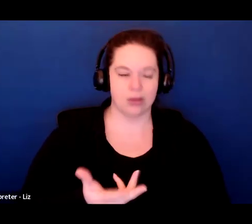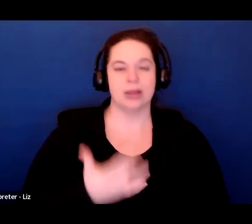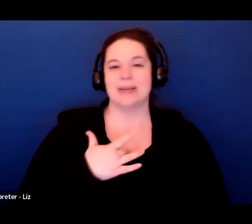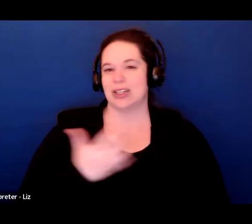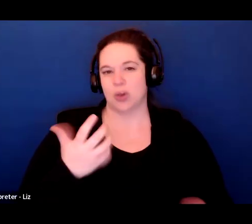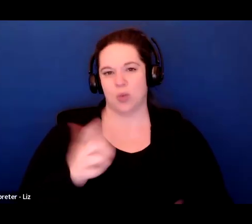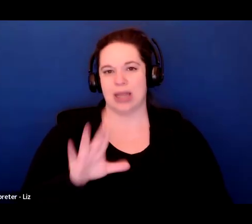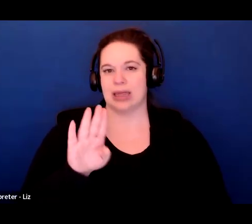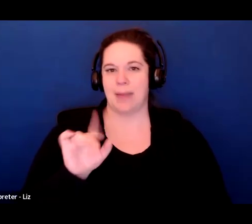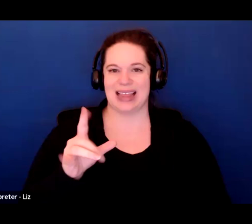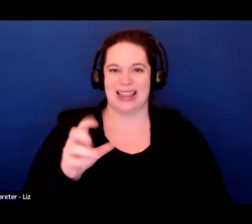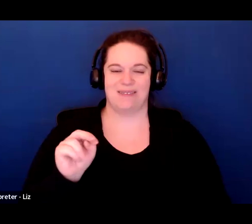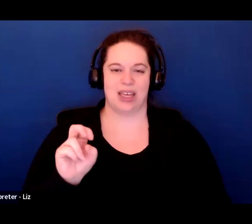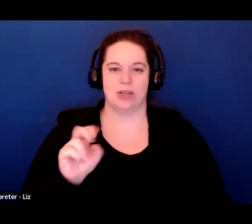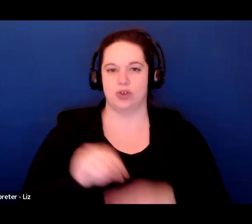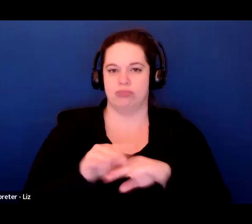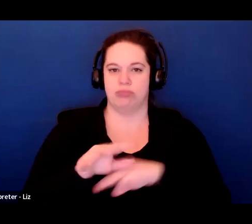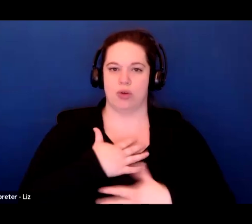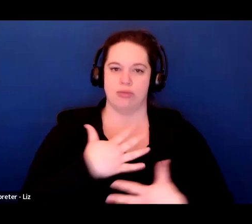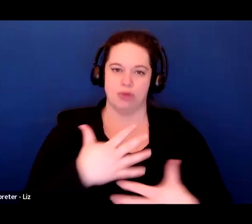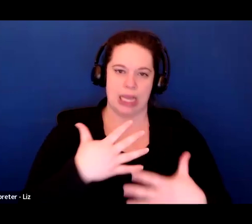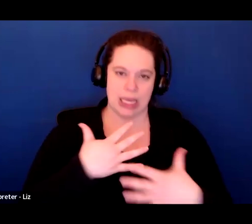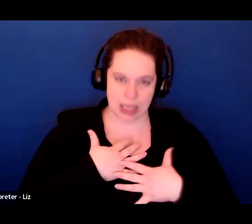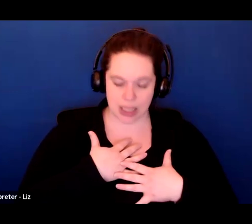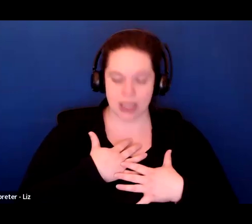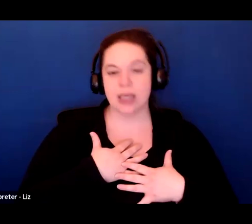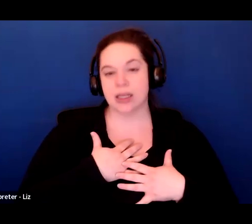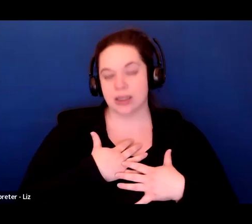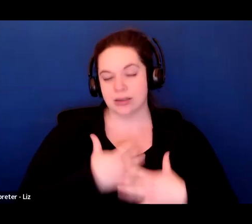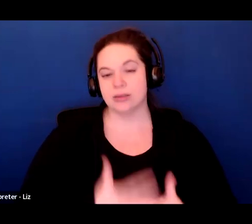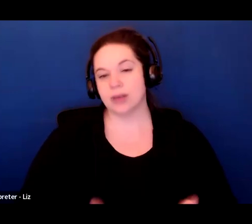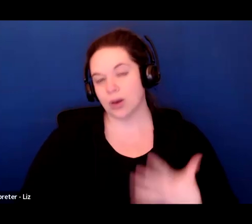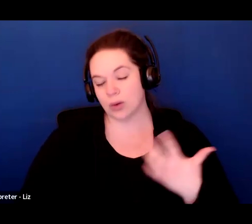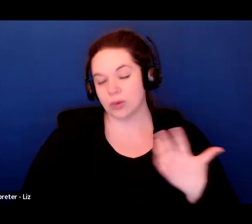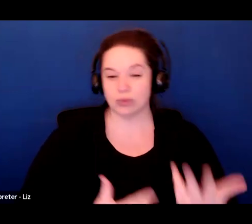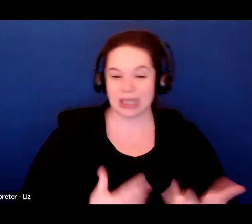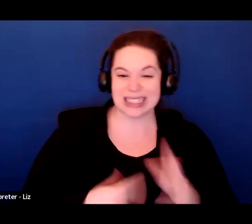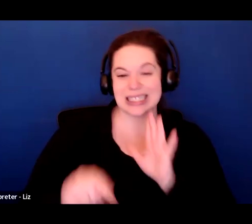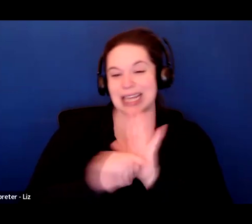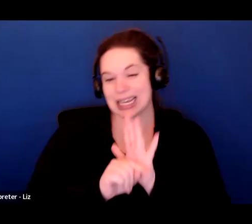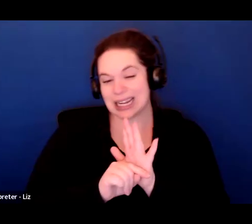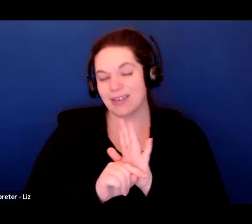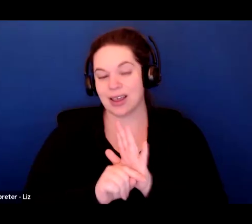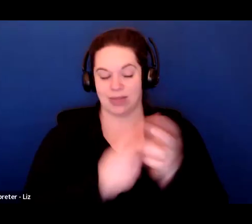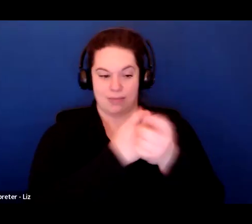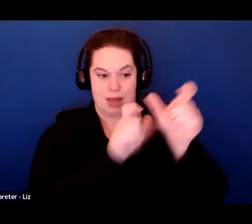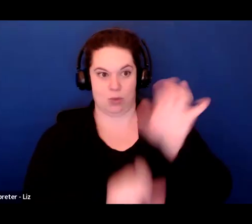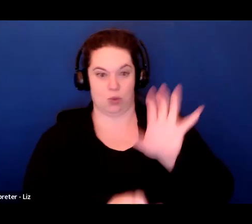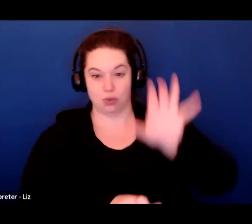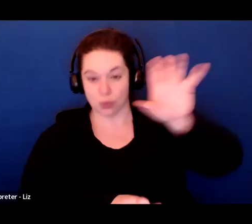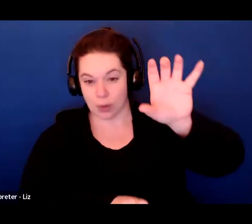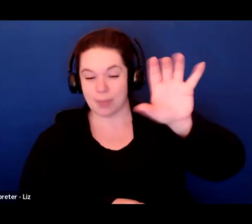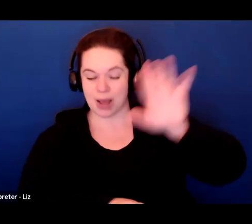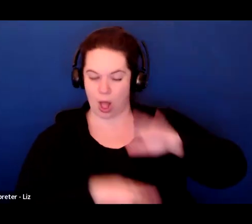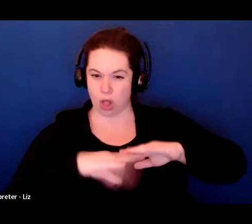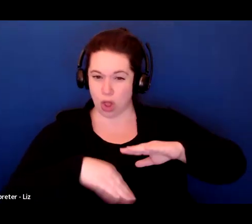that baclofen to go up where you're breathing because that can slow that. So that's the con. But if you have it low down, it's not